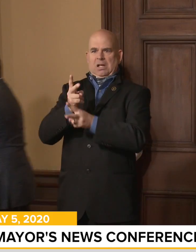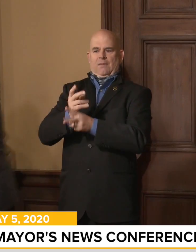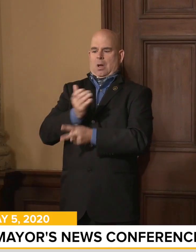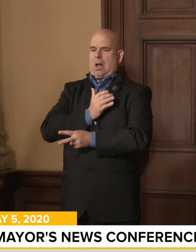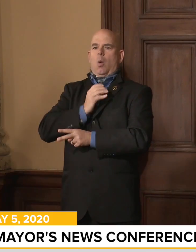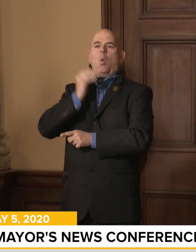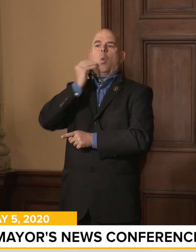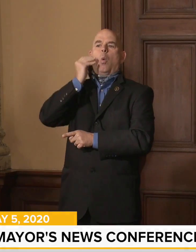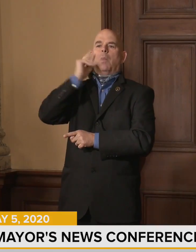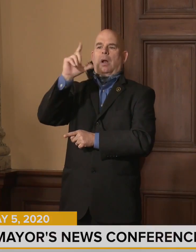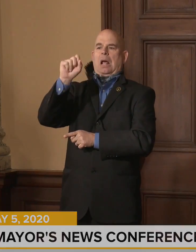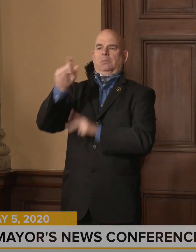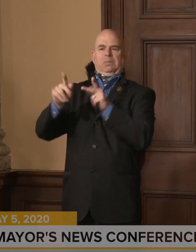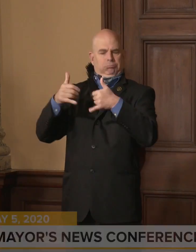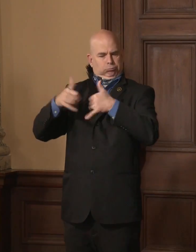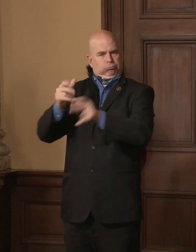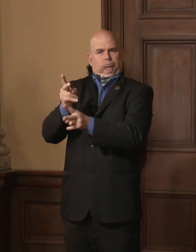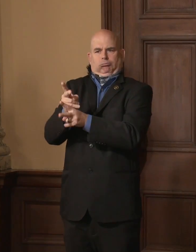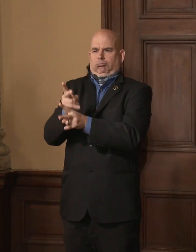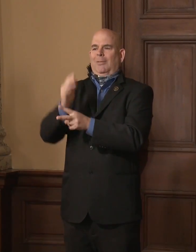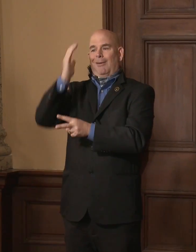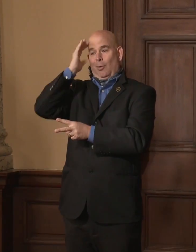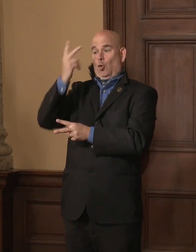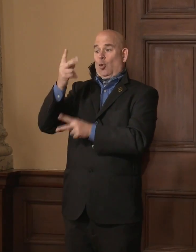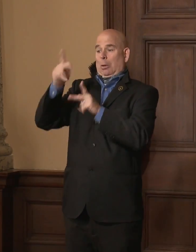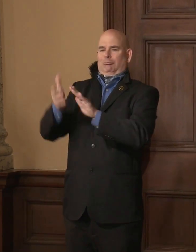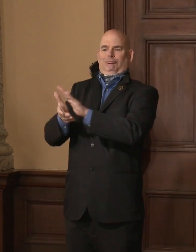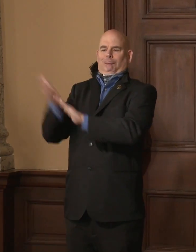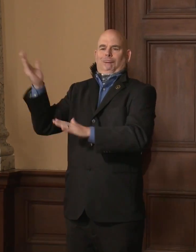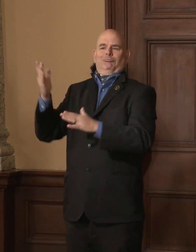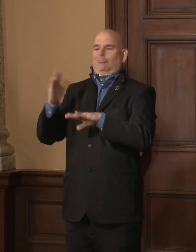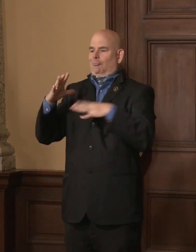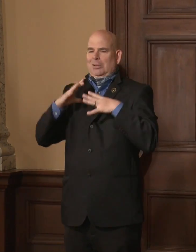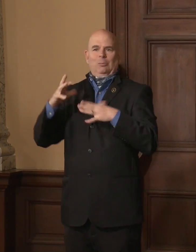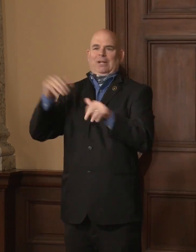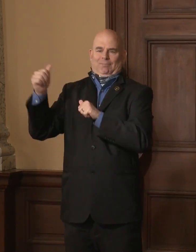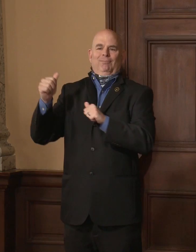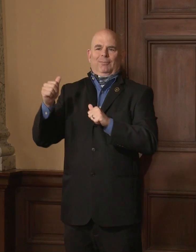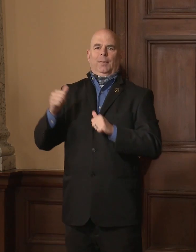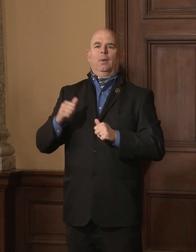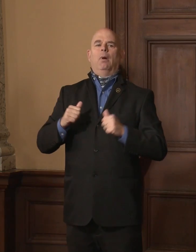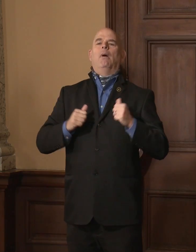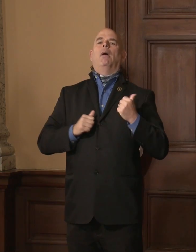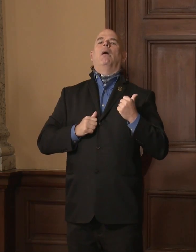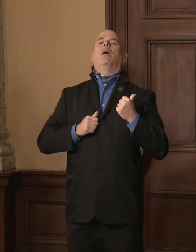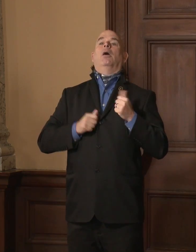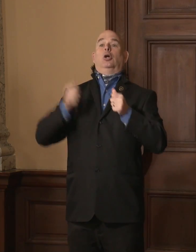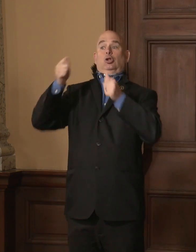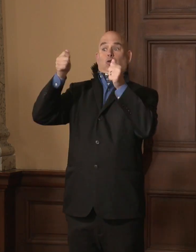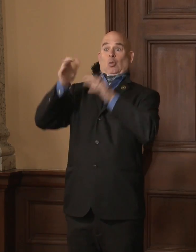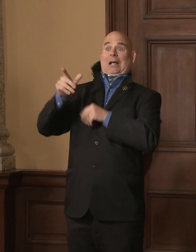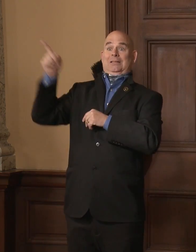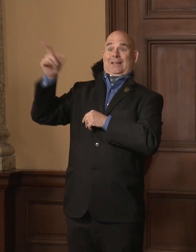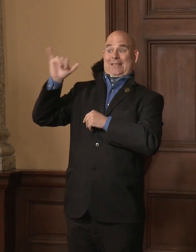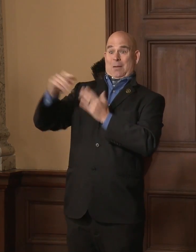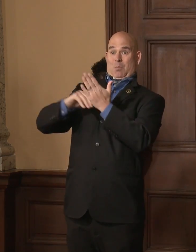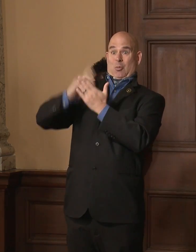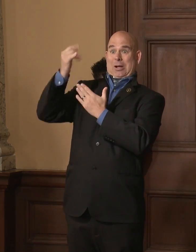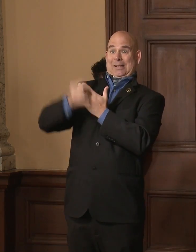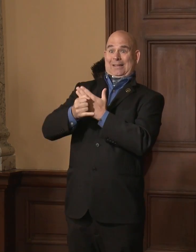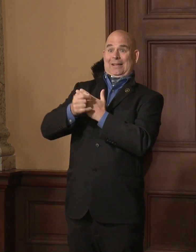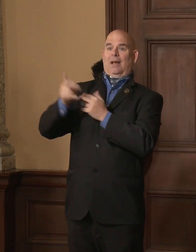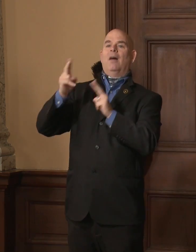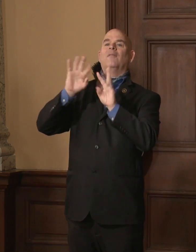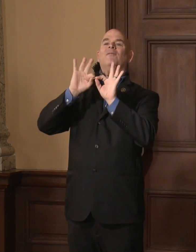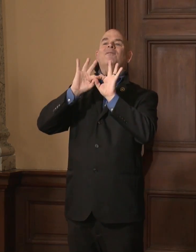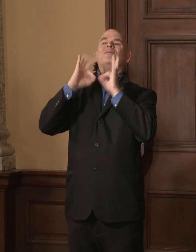So Tisha Edwards, who runs our Office of Children and Family Success, and I are going to be